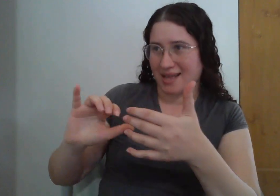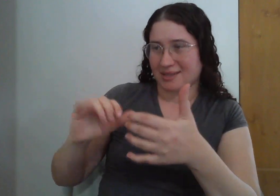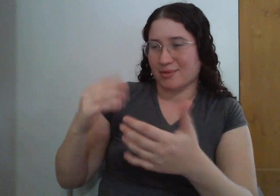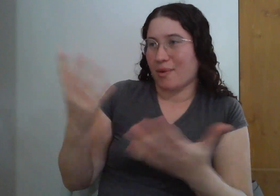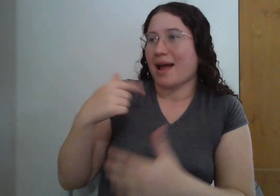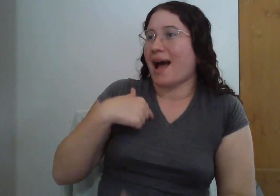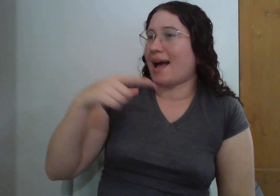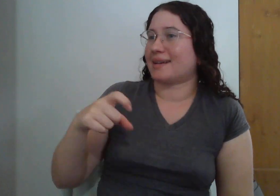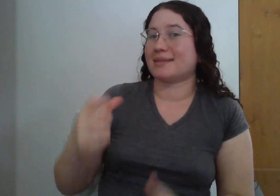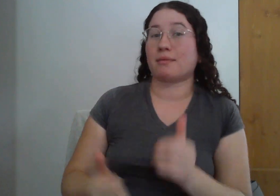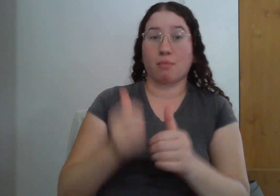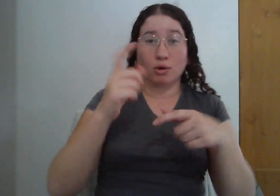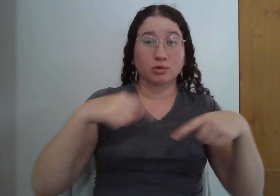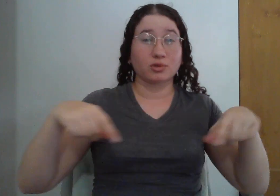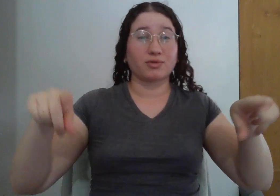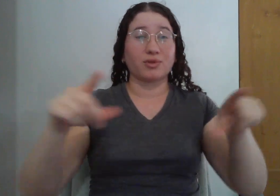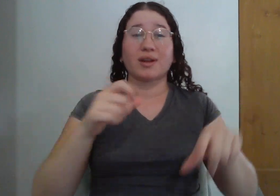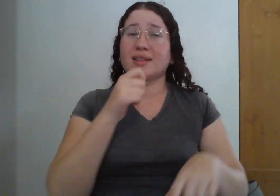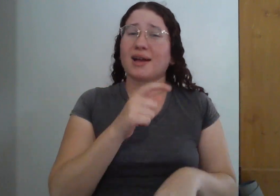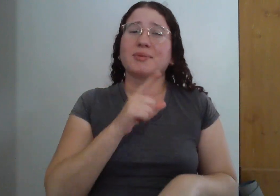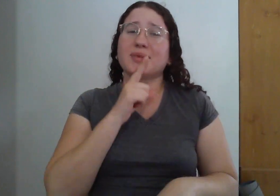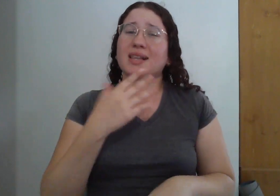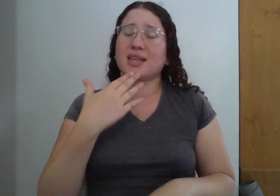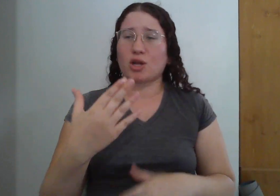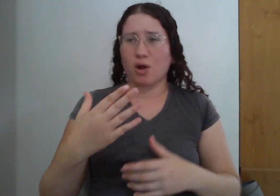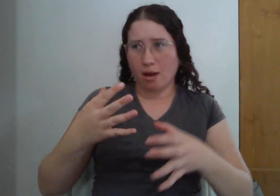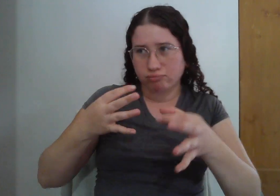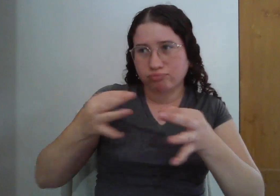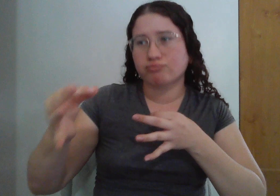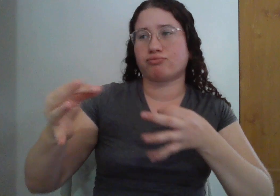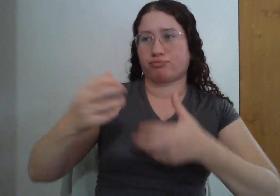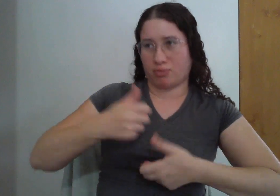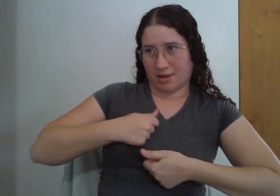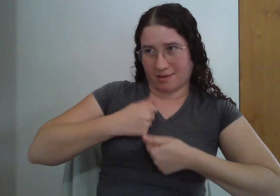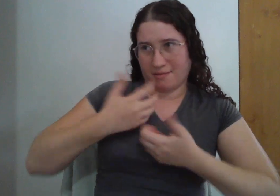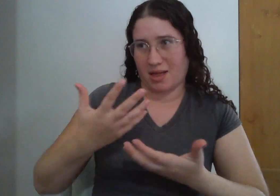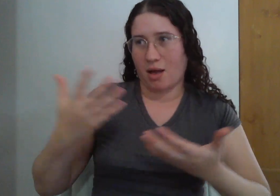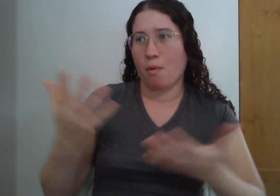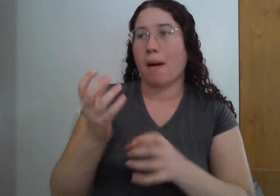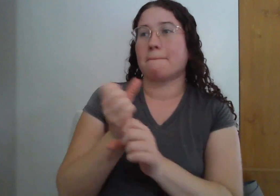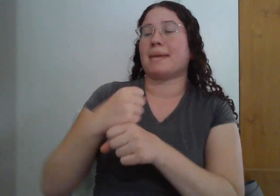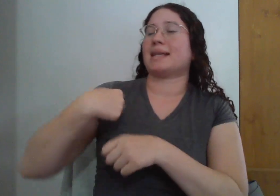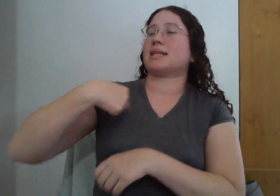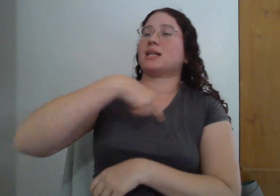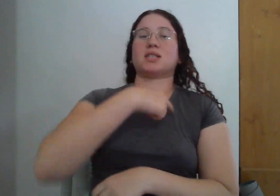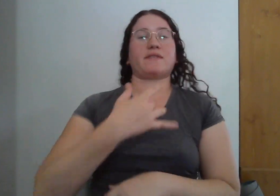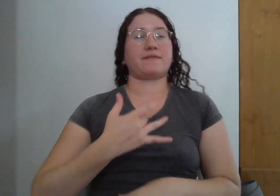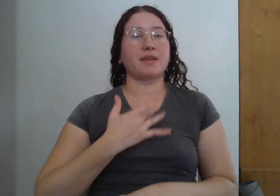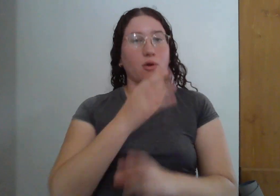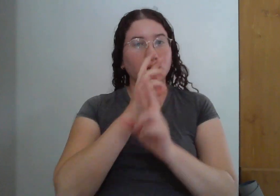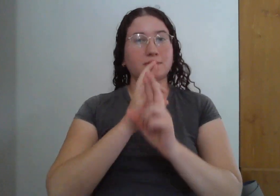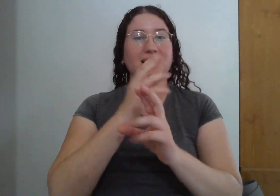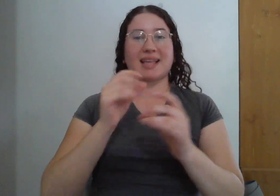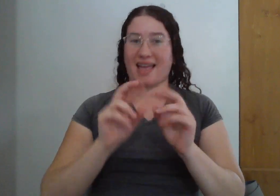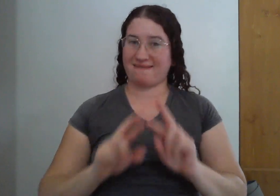Most of us aren't so great at vocalizing to the people in our lives what makes us feel respected and valued. It's